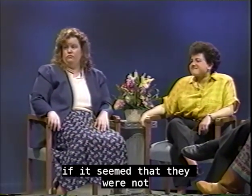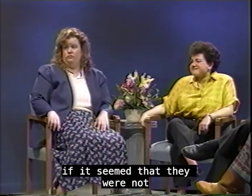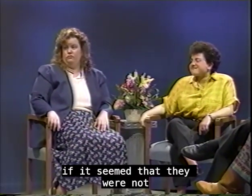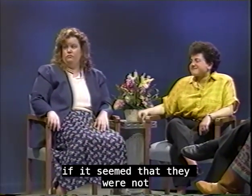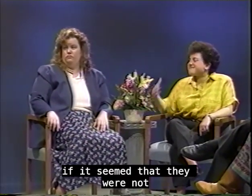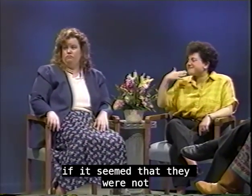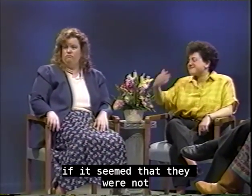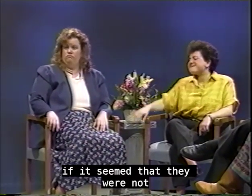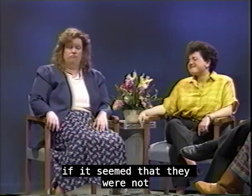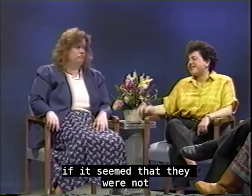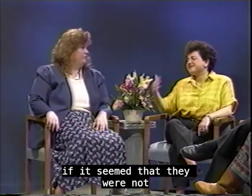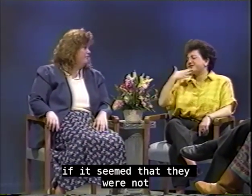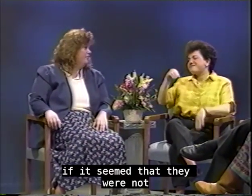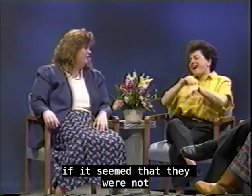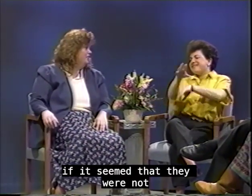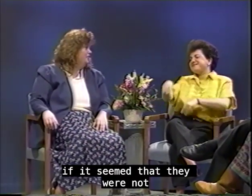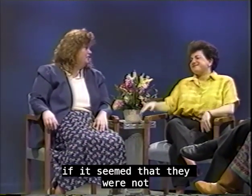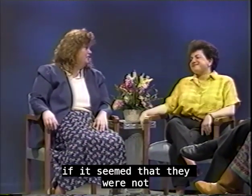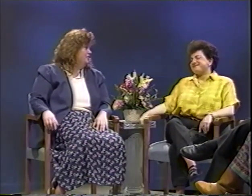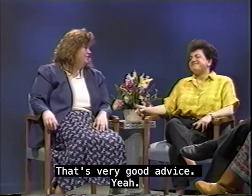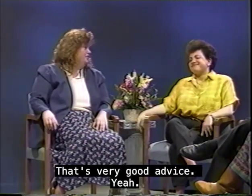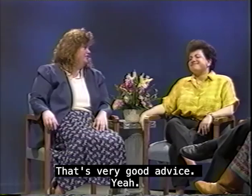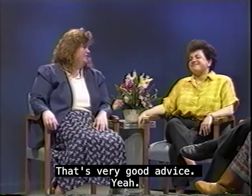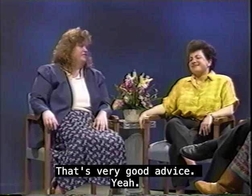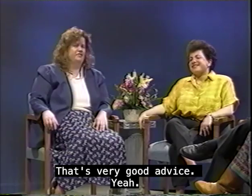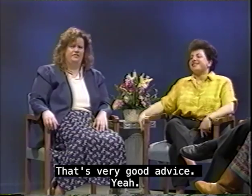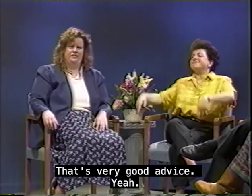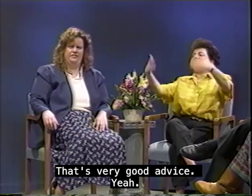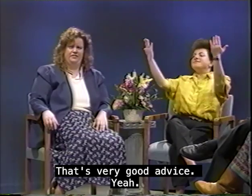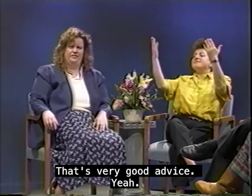not going to be successful with it. That's very good advice. Yep.